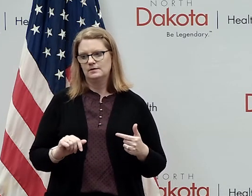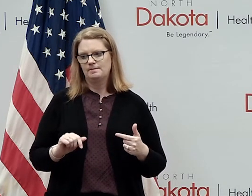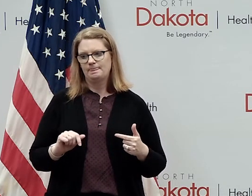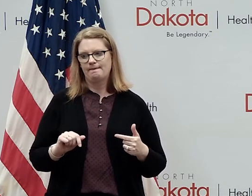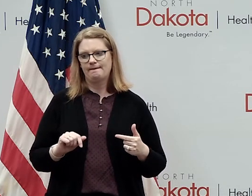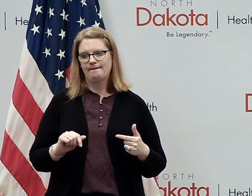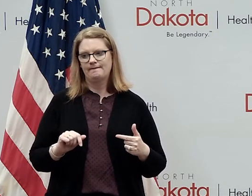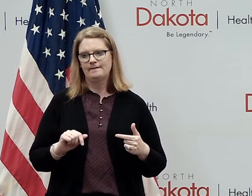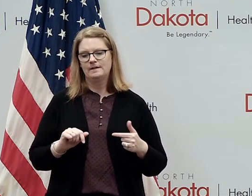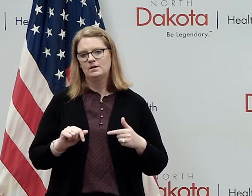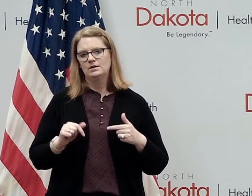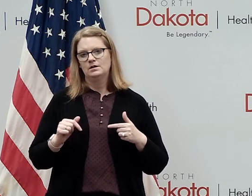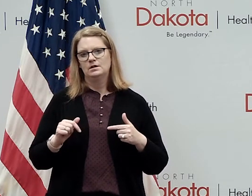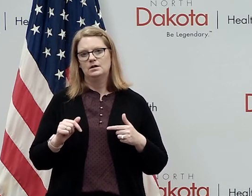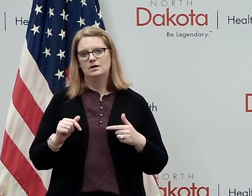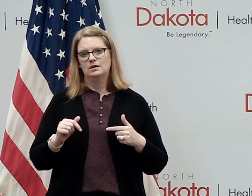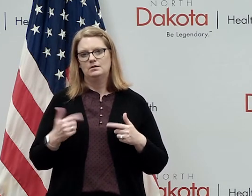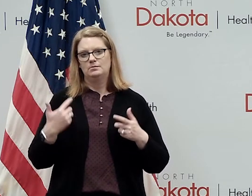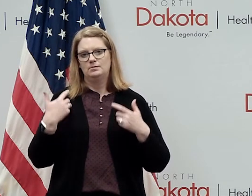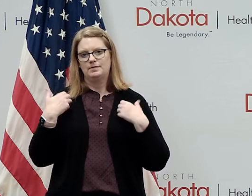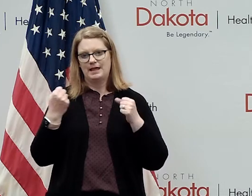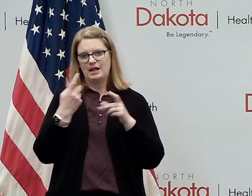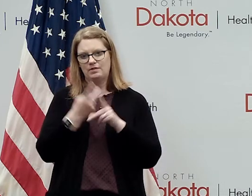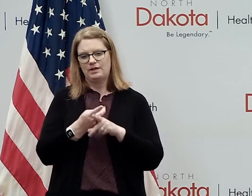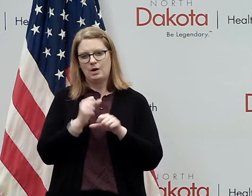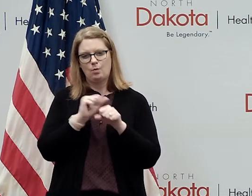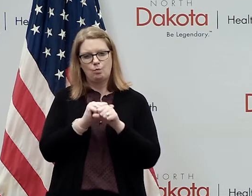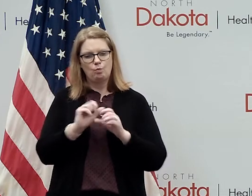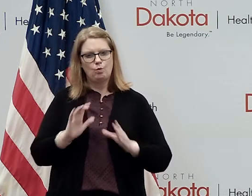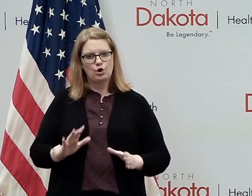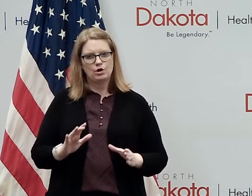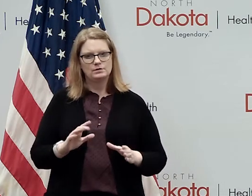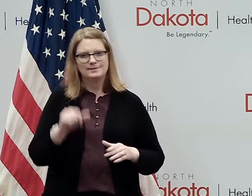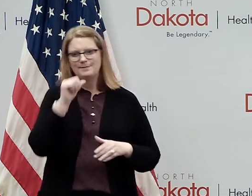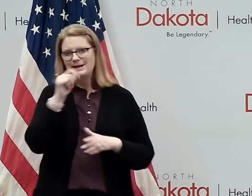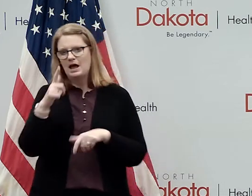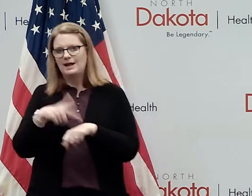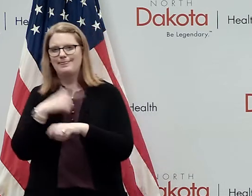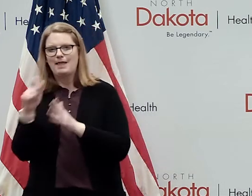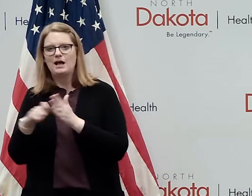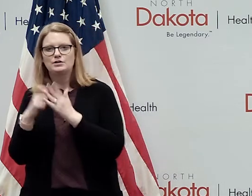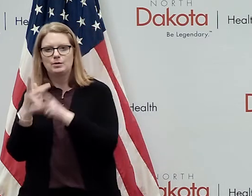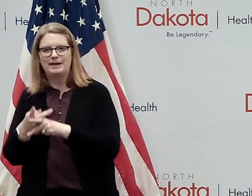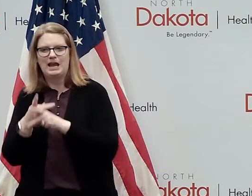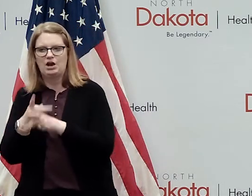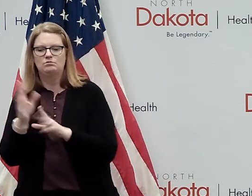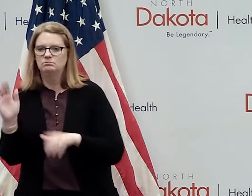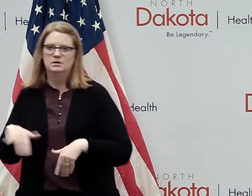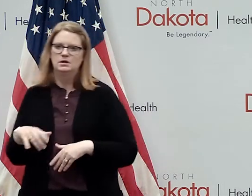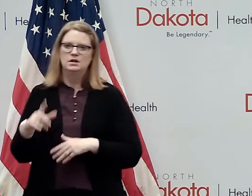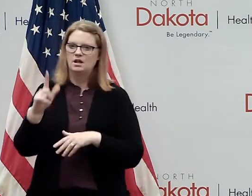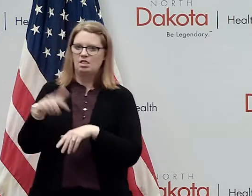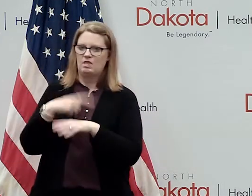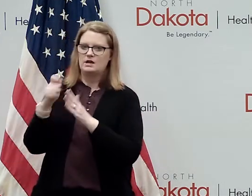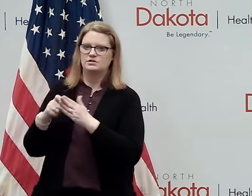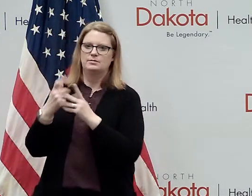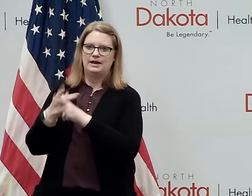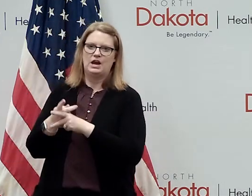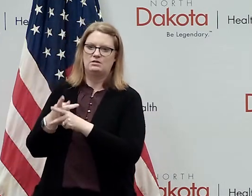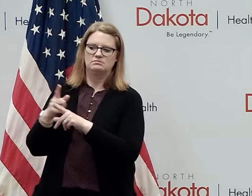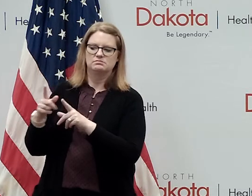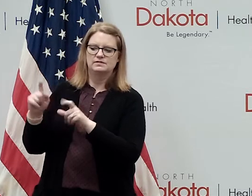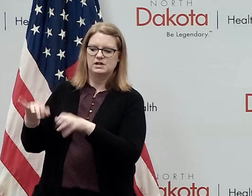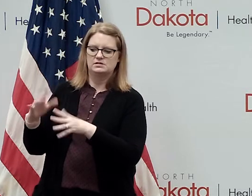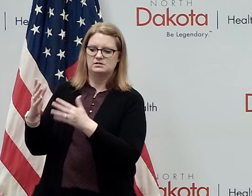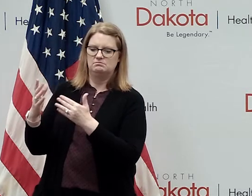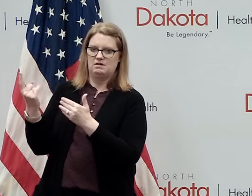the healthcare workers, but not in long-term care, because in long-term care we've tested everybody twice. But